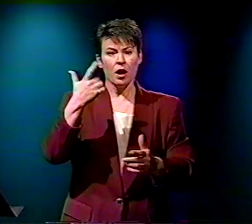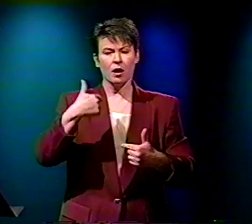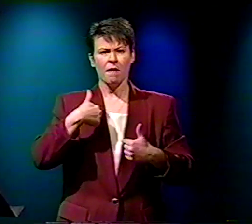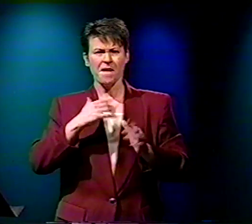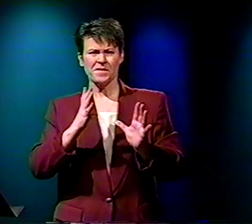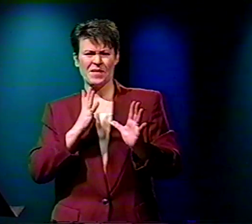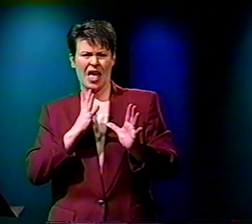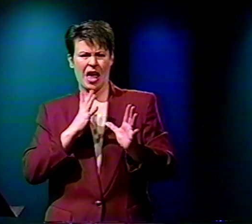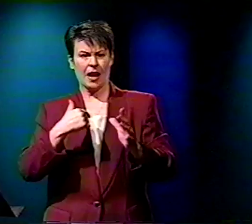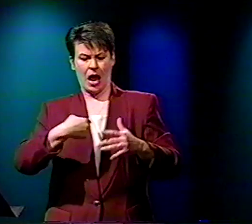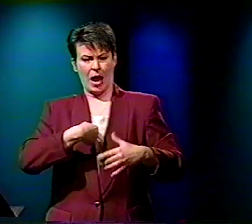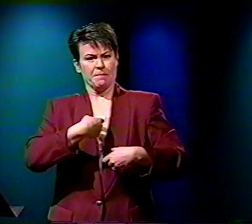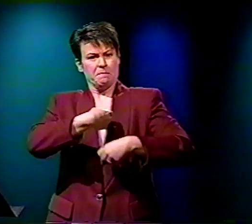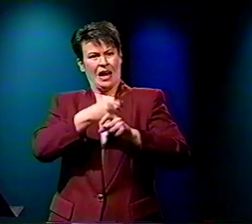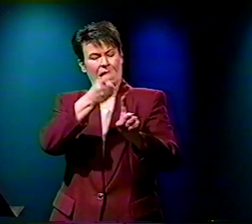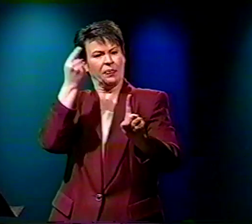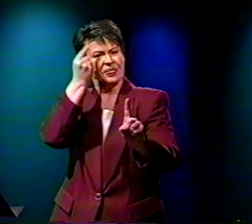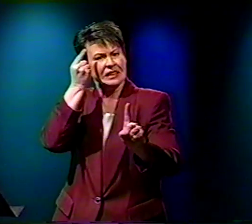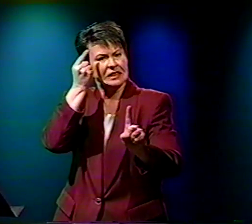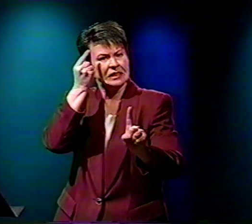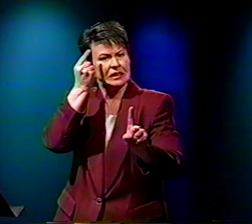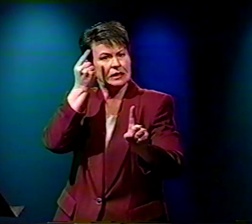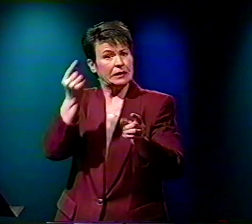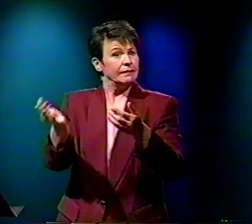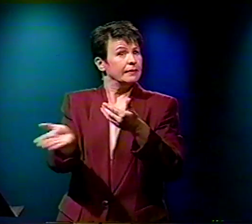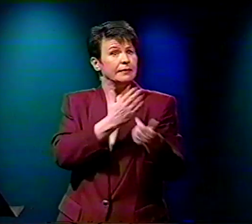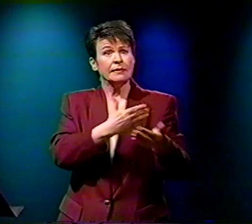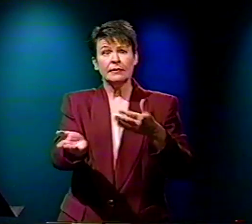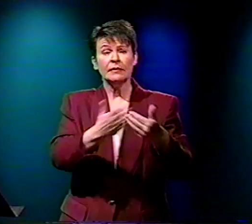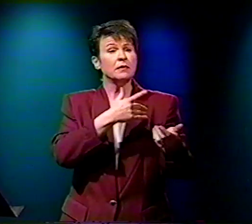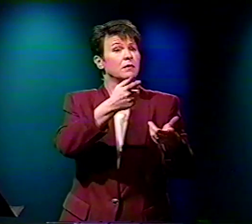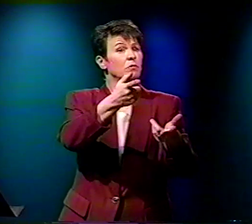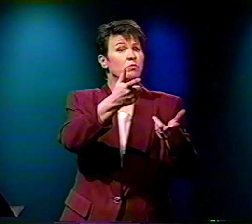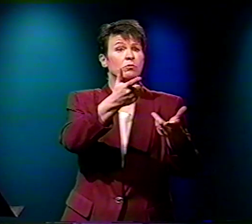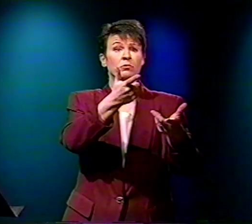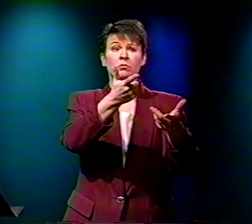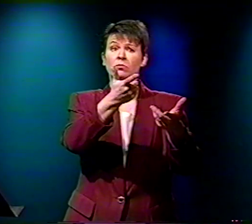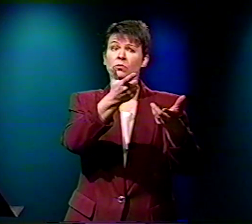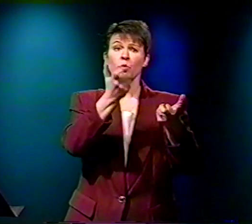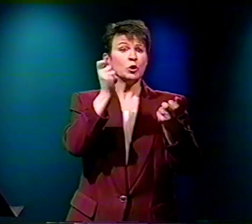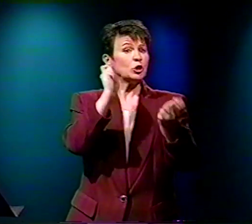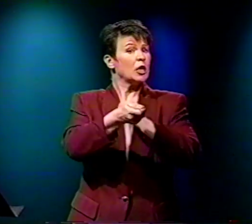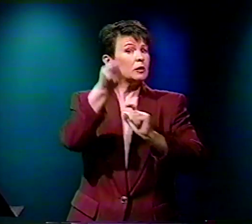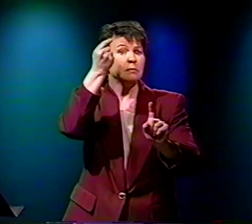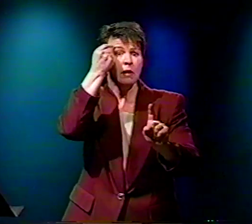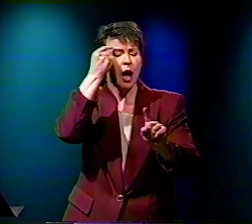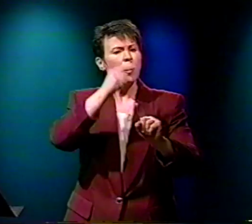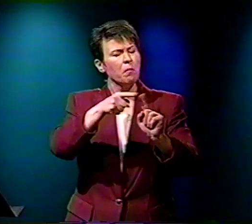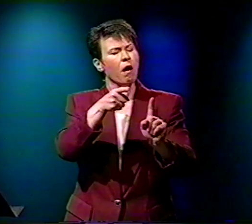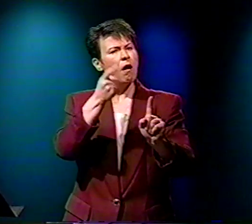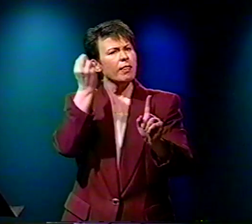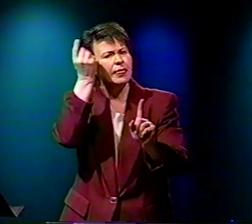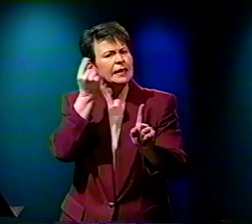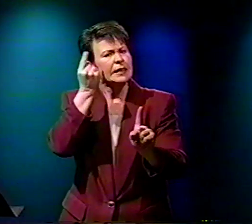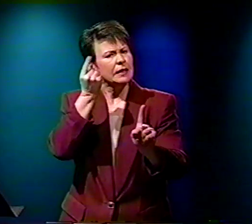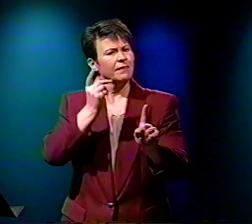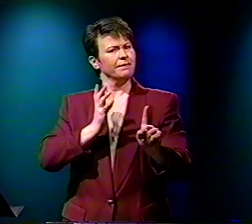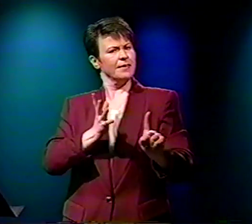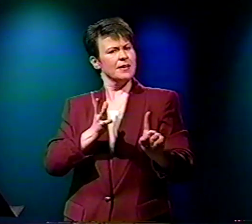couldn't believe that that had happened, because I personally thought that it was wonderful that I had made him stop to think, because I may or may not have him